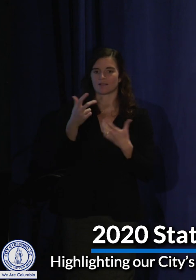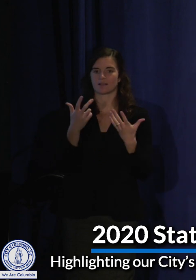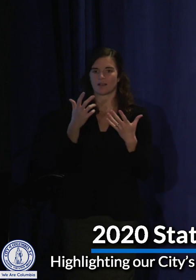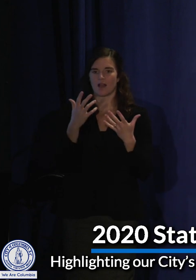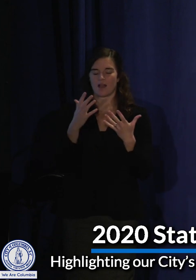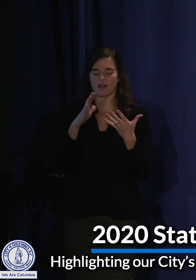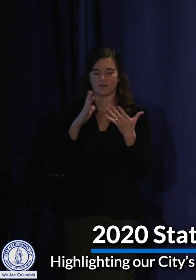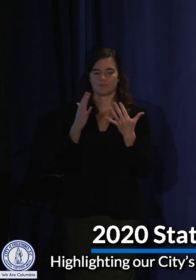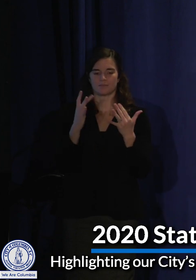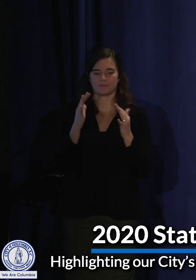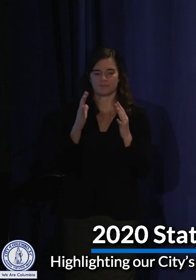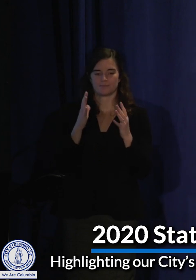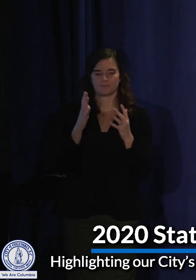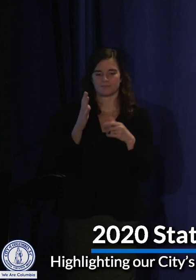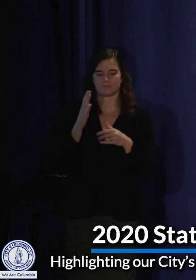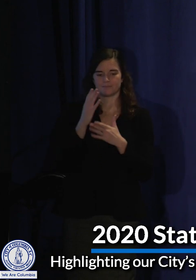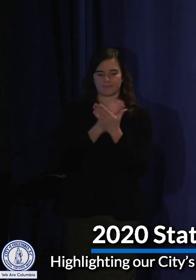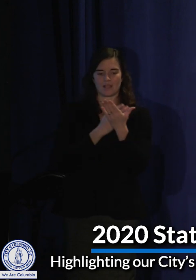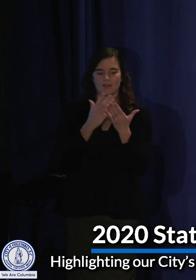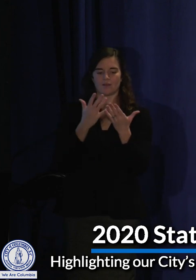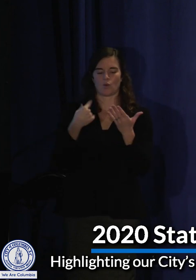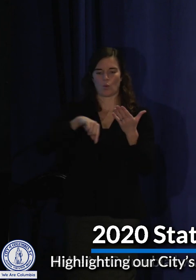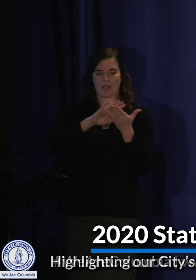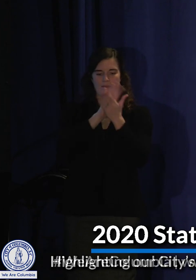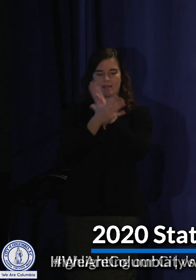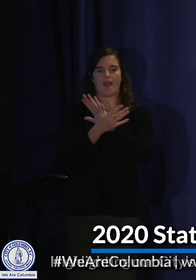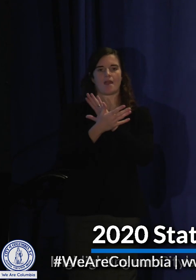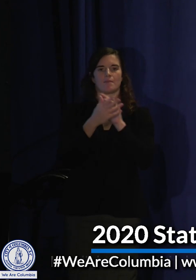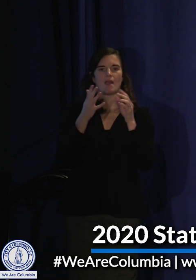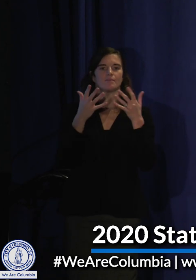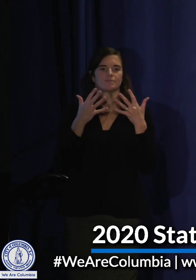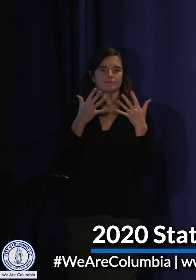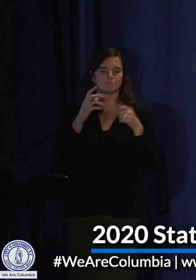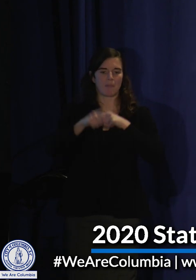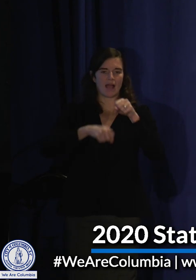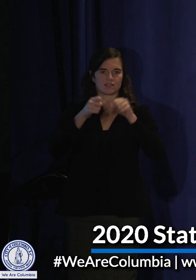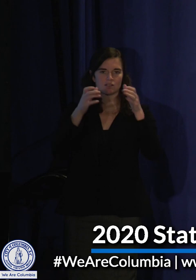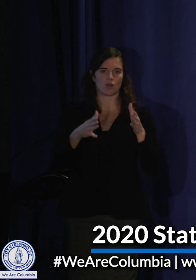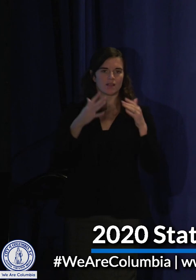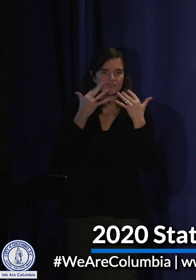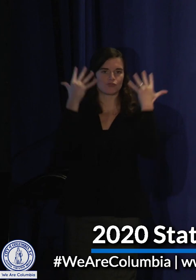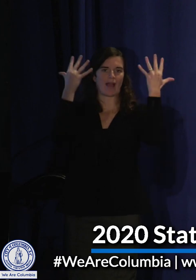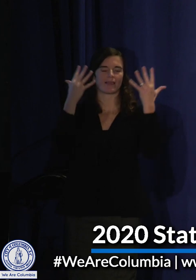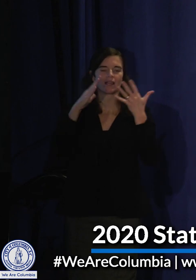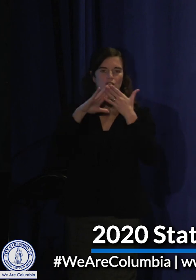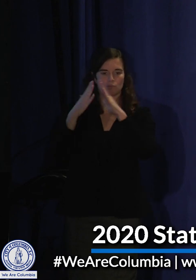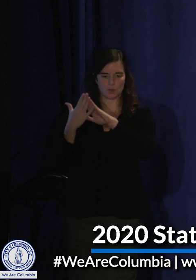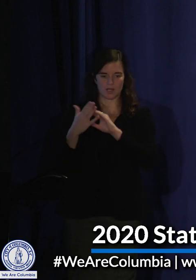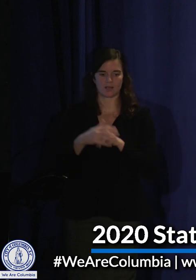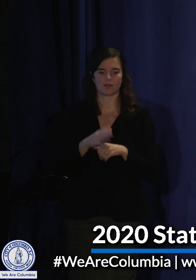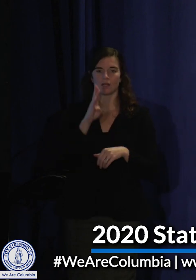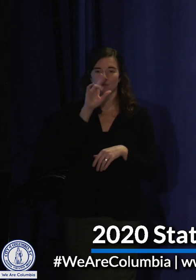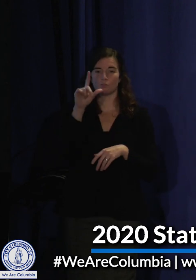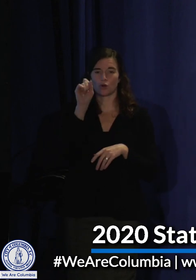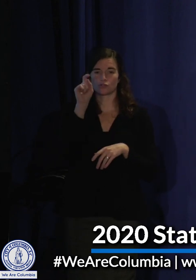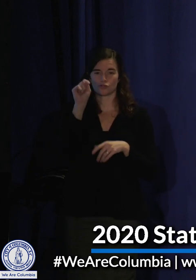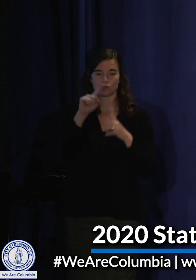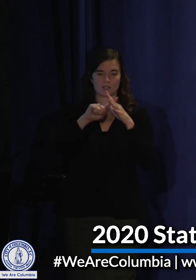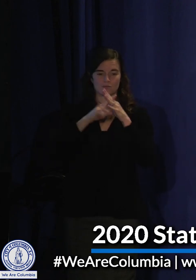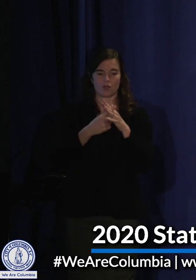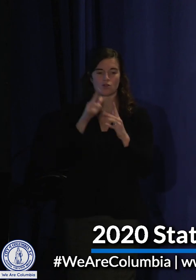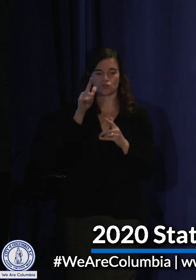listing as a bicycle-friendly community by the League of American Bicyclists. At Bull Street, we started the 20-year